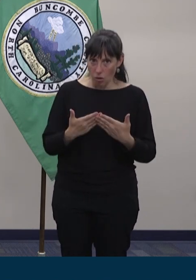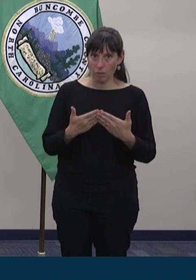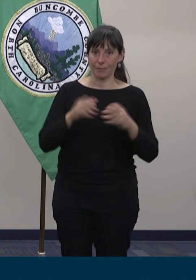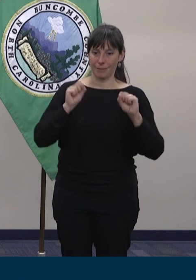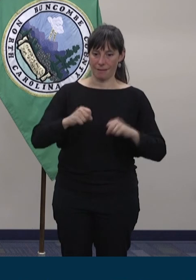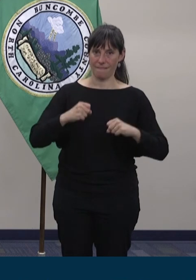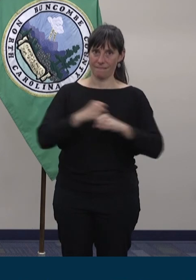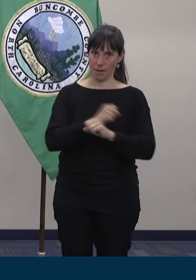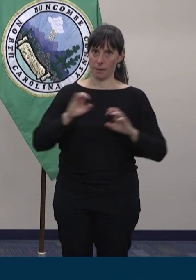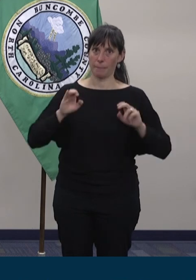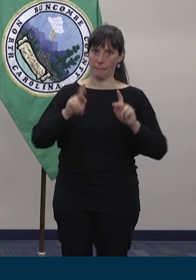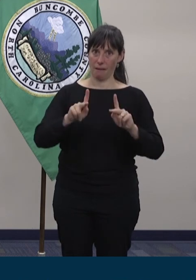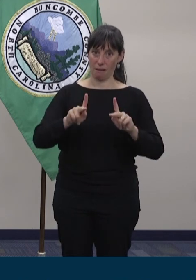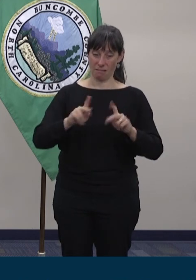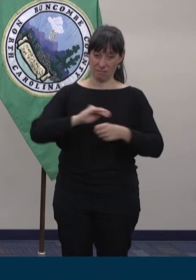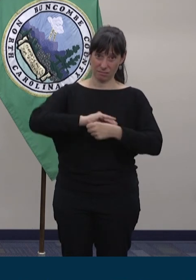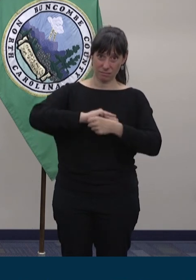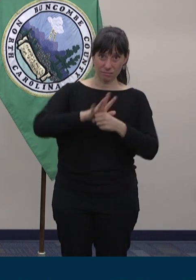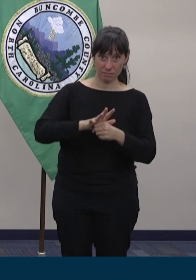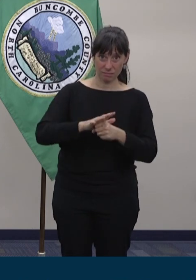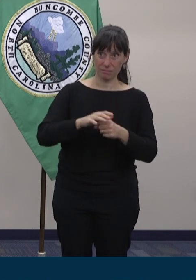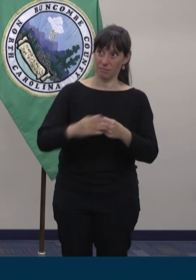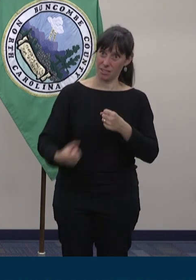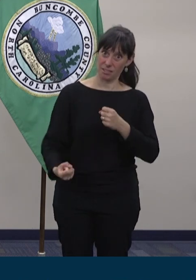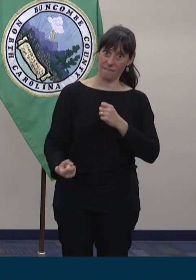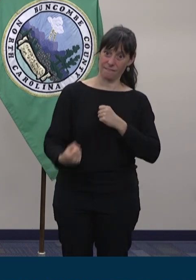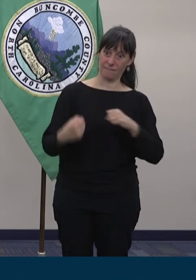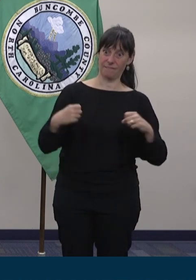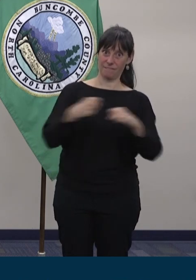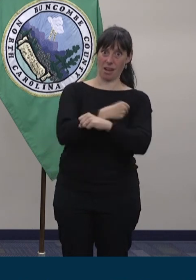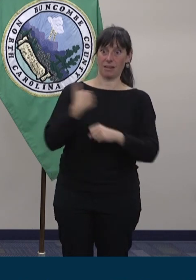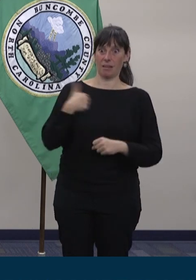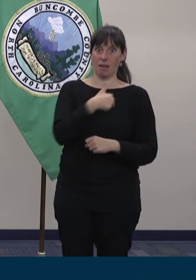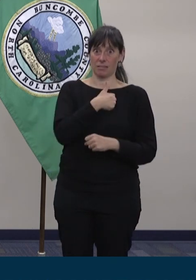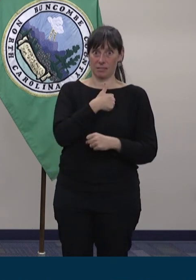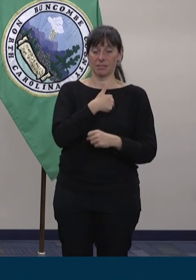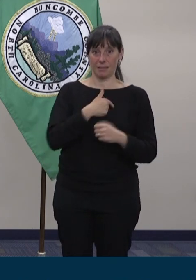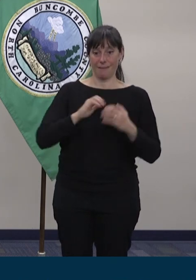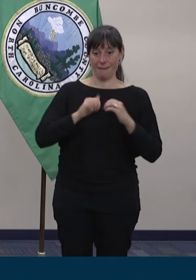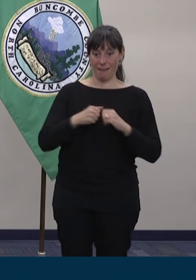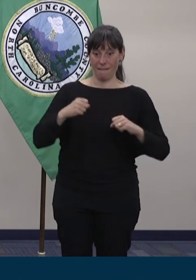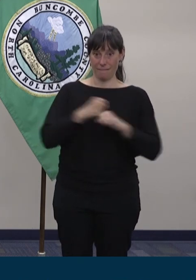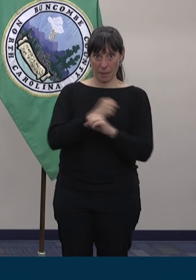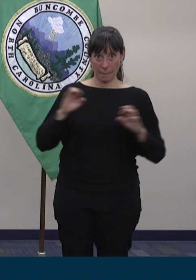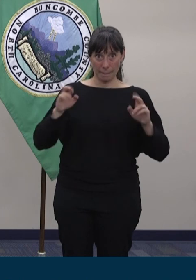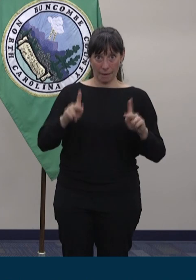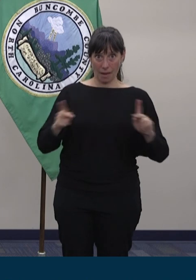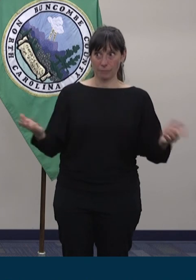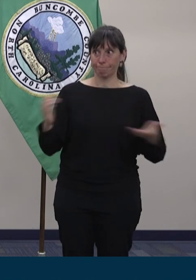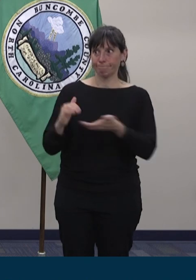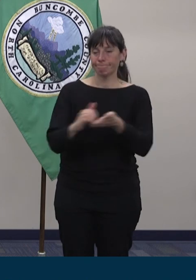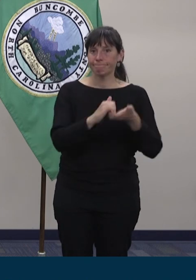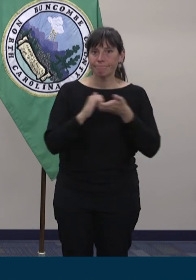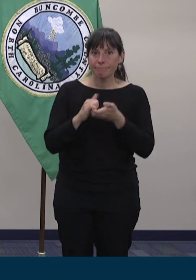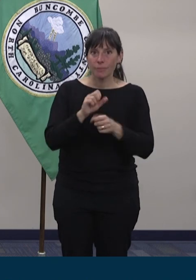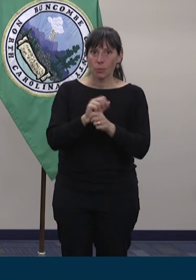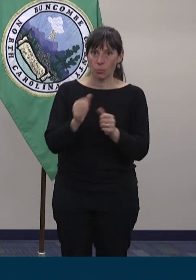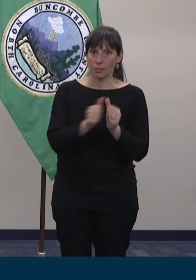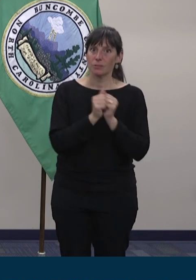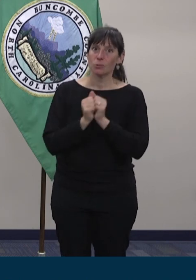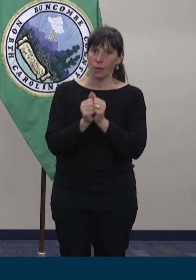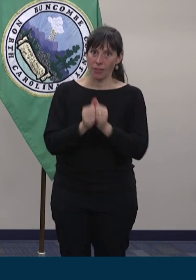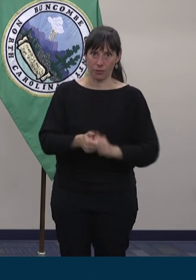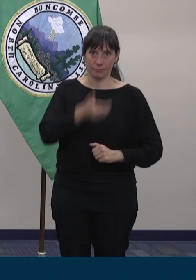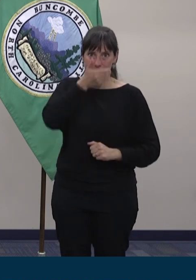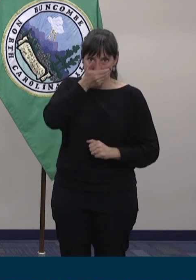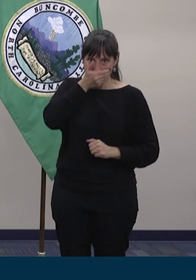back. In fact, the only way we can fight back is if we all work together. Our